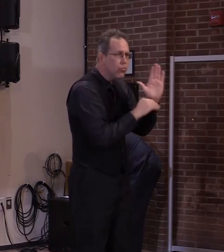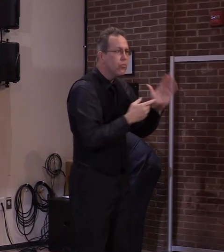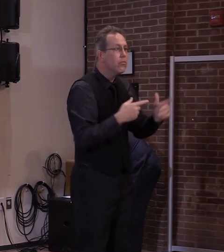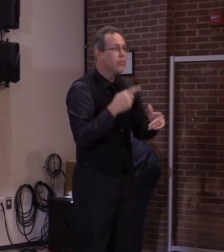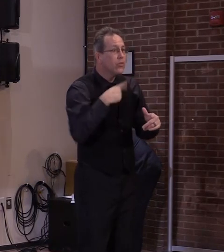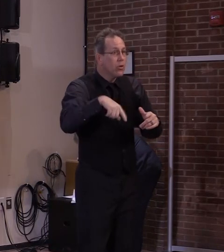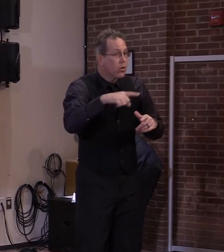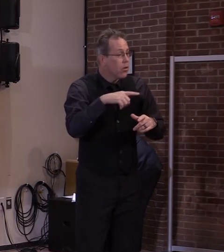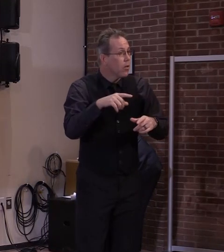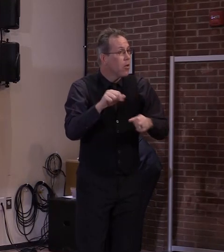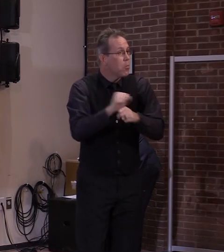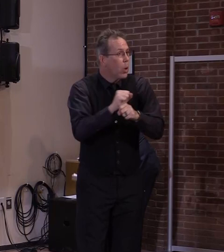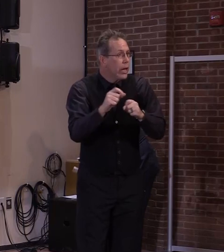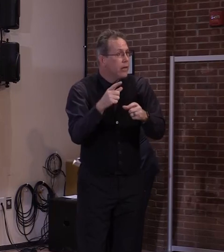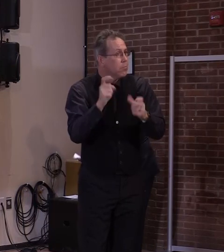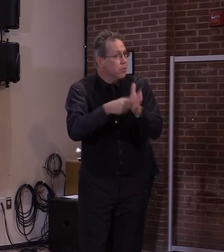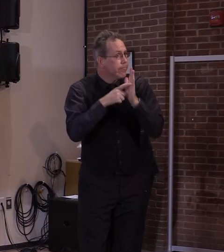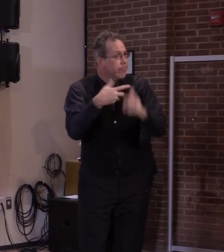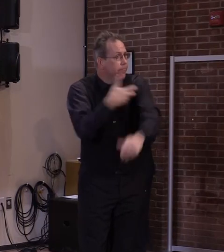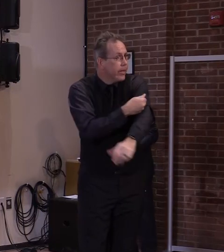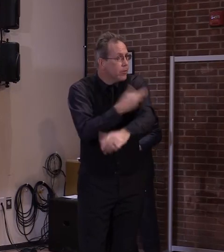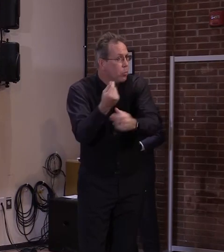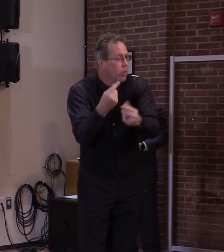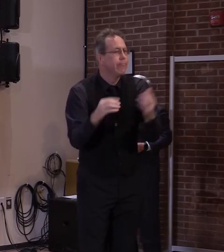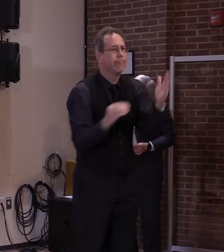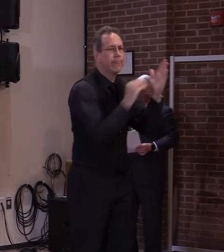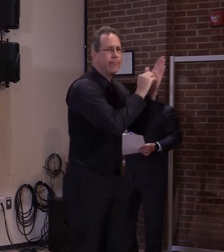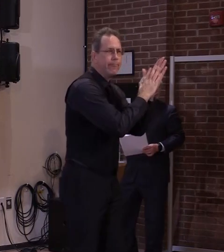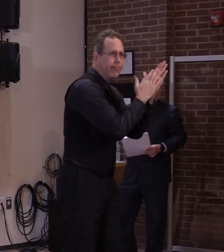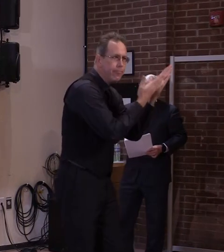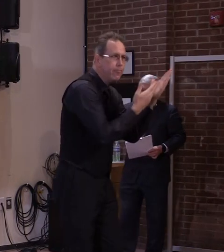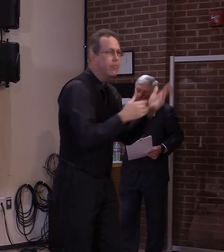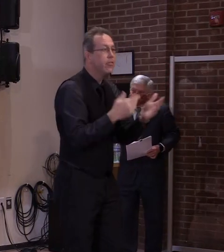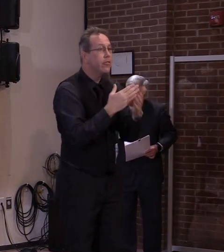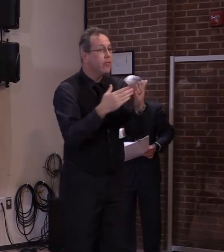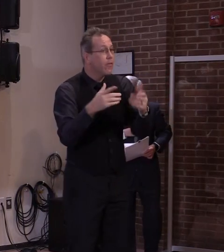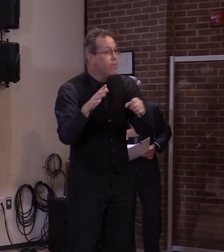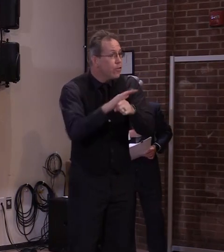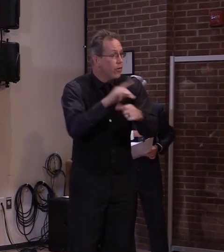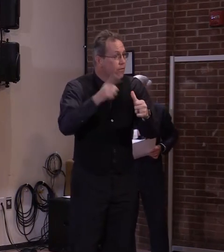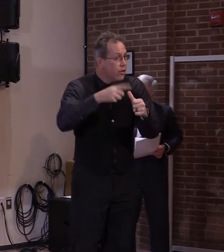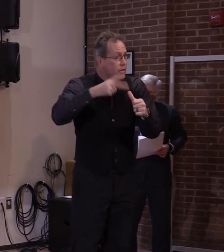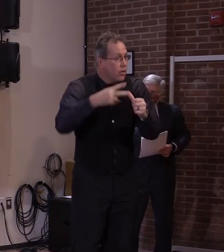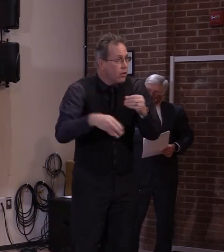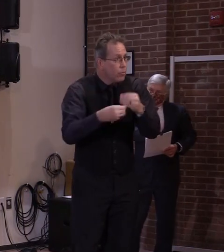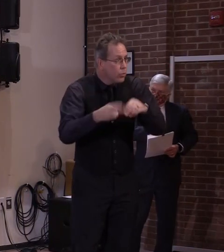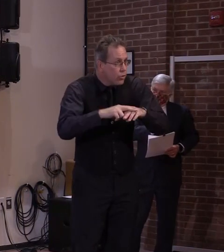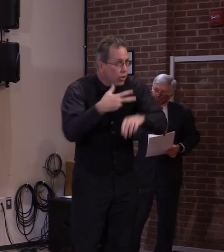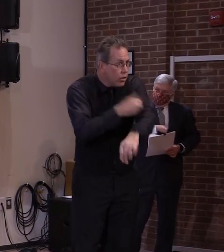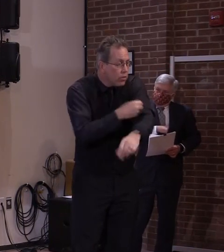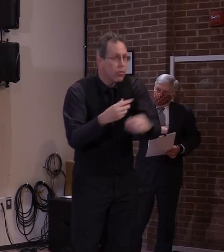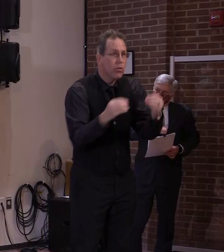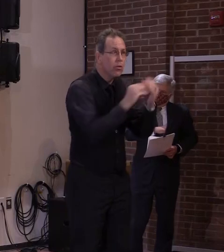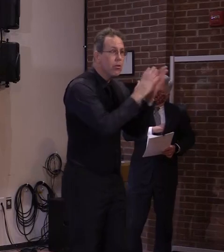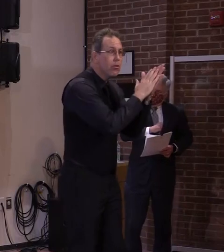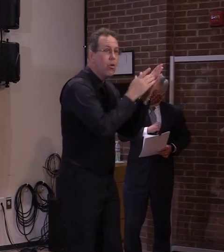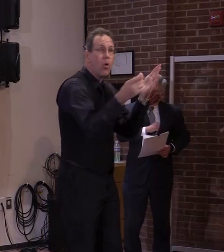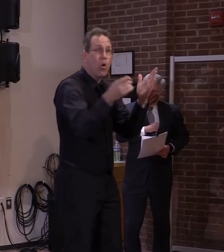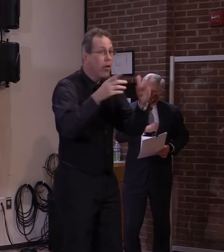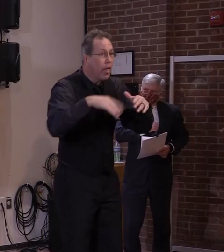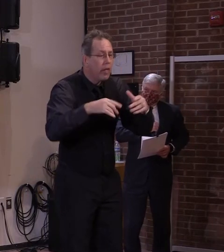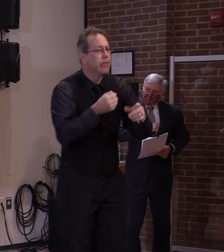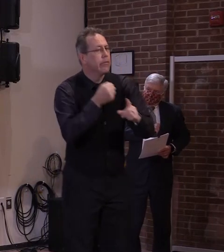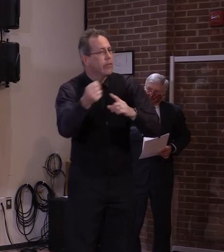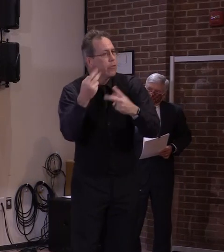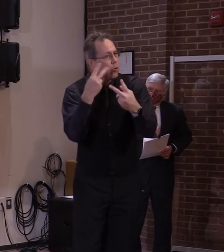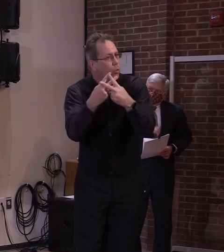not need to quarantine or test in the event they come in close contact with a positive case, so long as they have no symptoms.